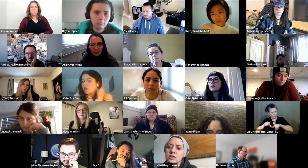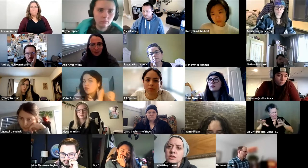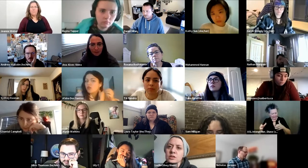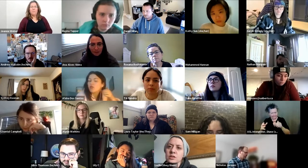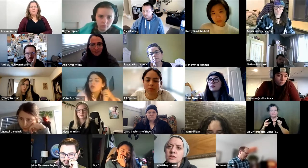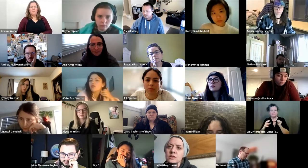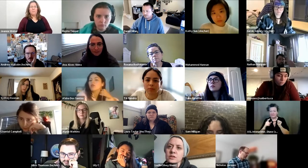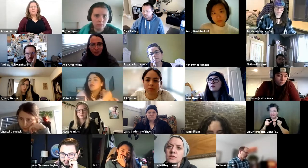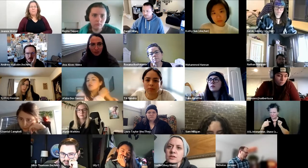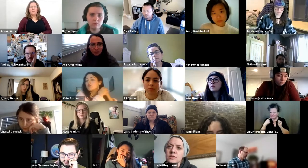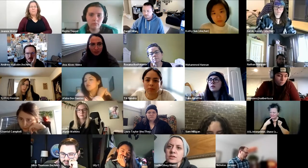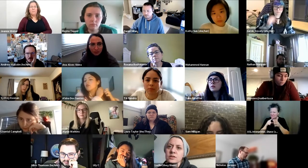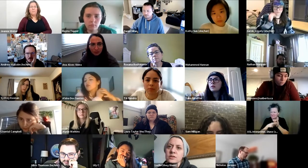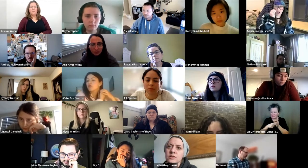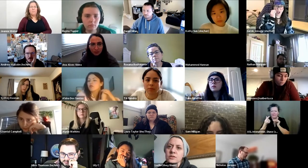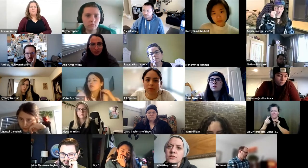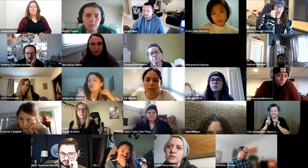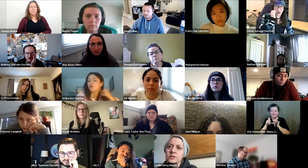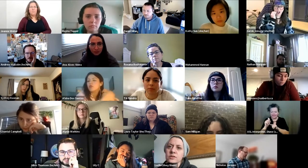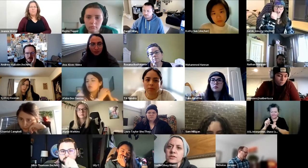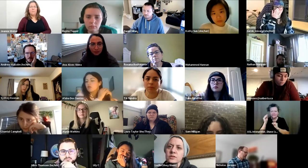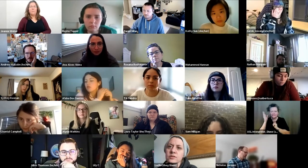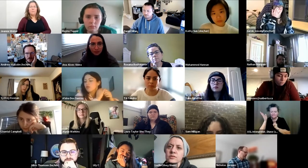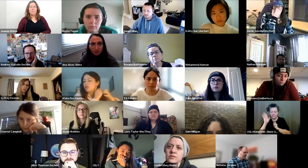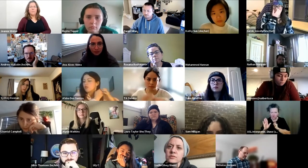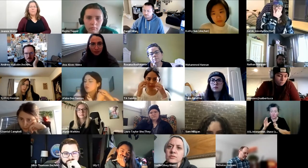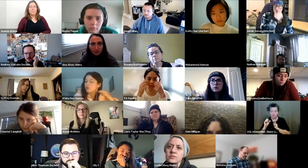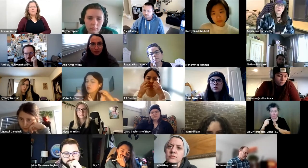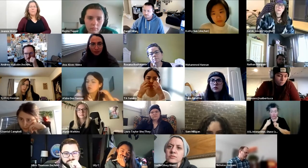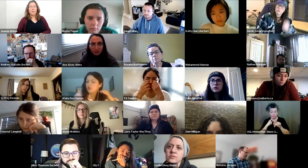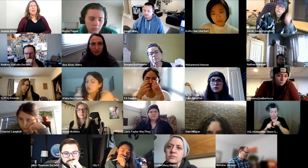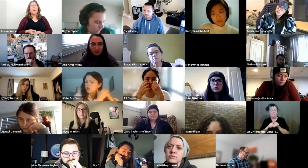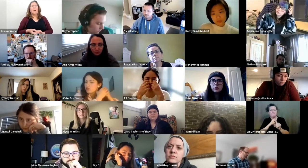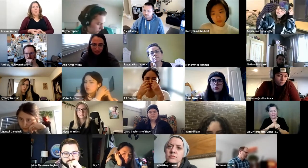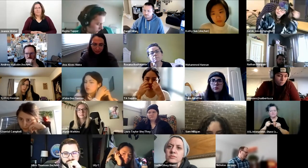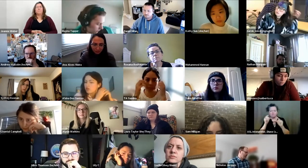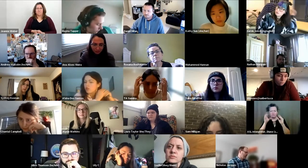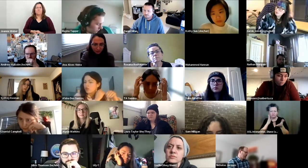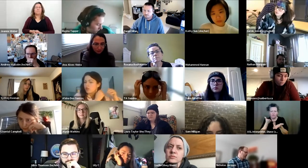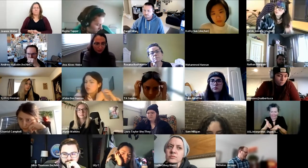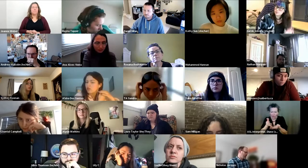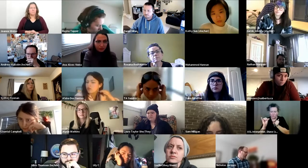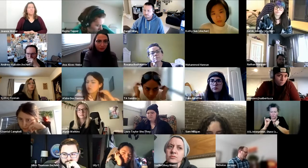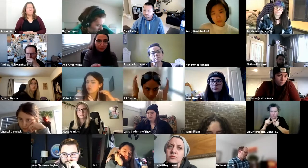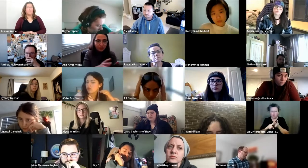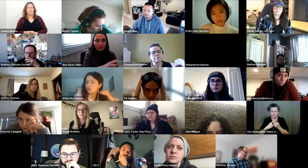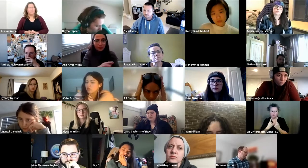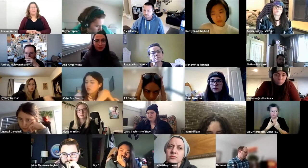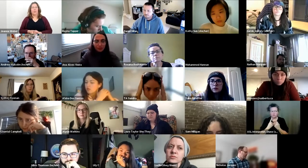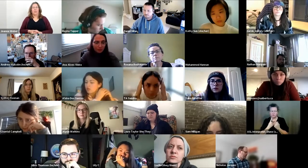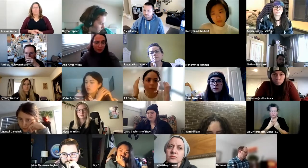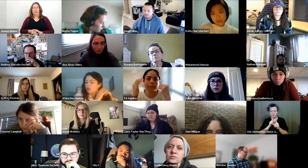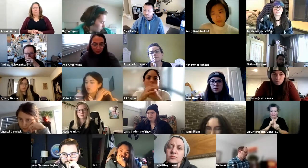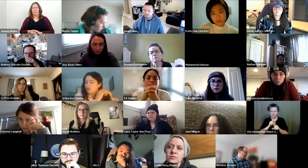sometimes speakers you mentioned and the professor is going to be present to answer as well questions. So I'm guessing